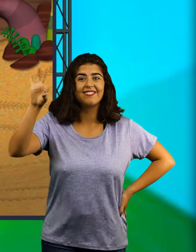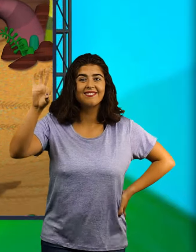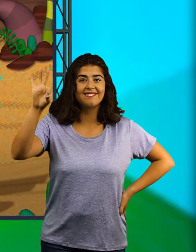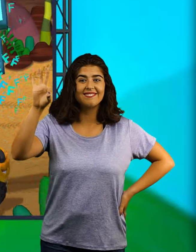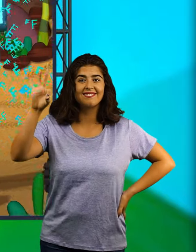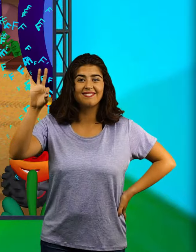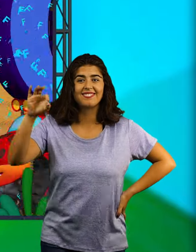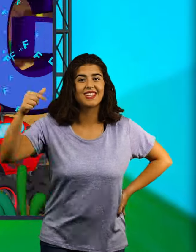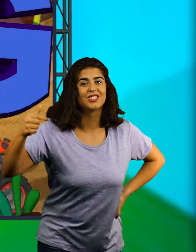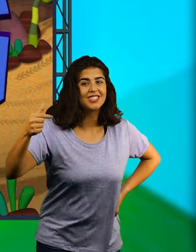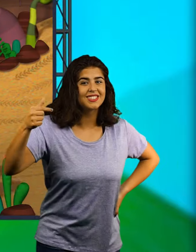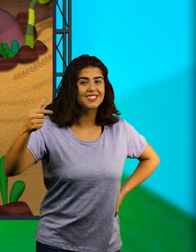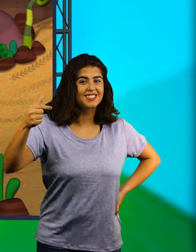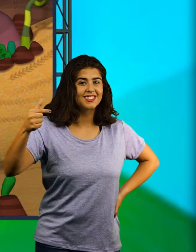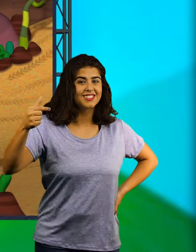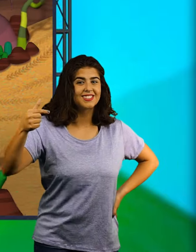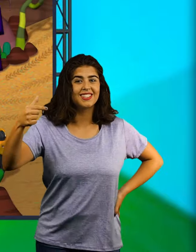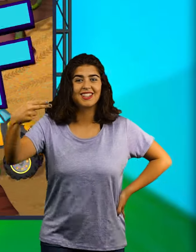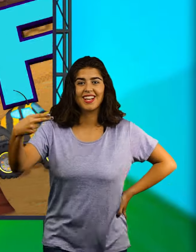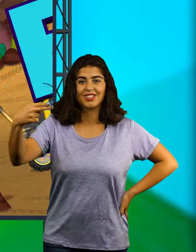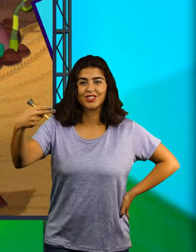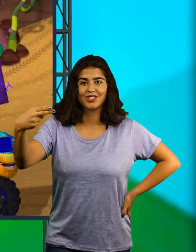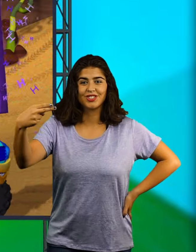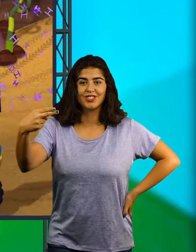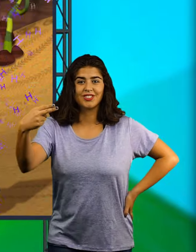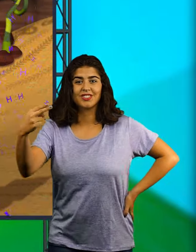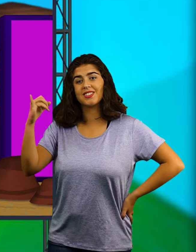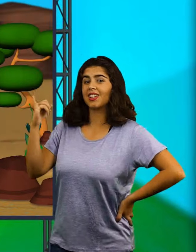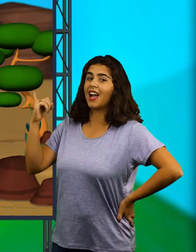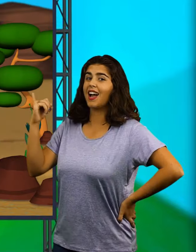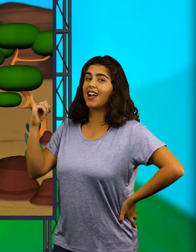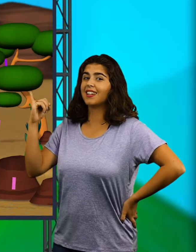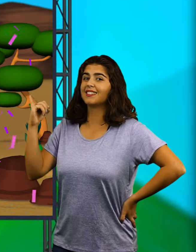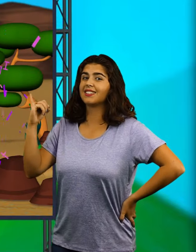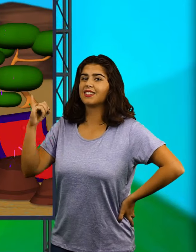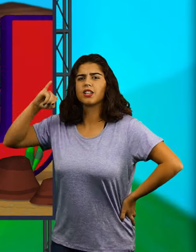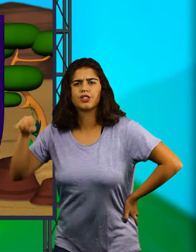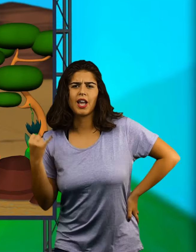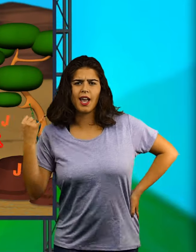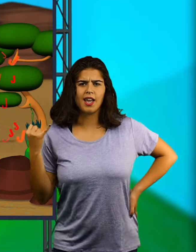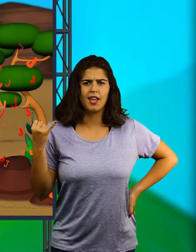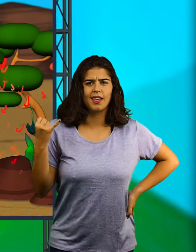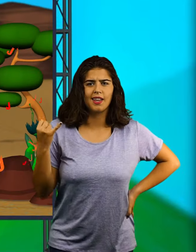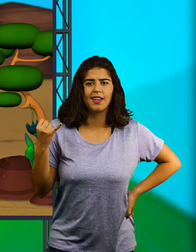F, G, H, I, J,